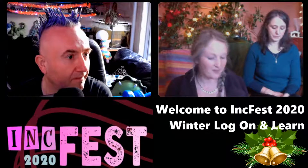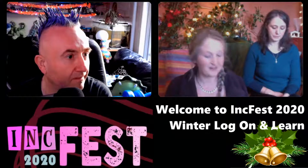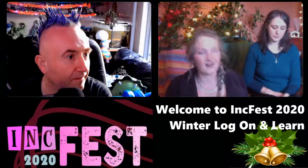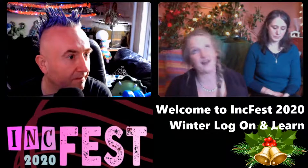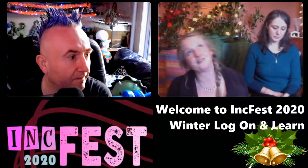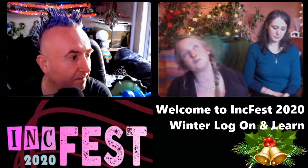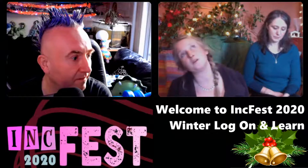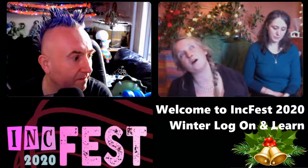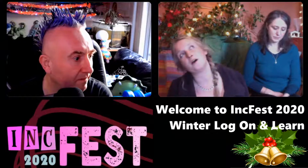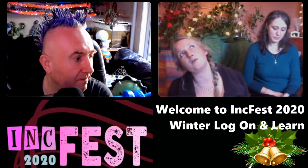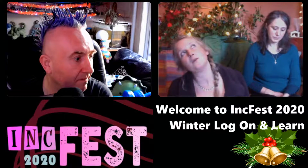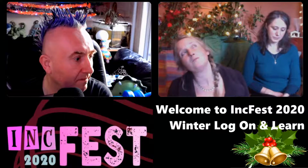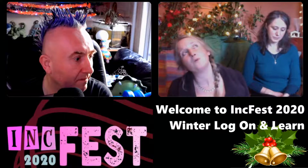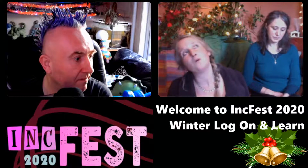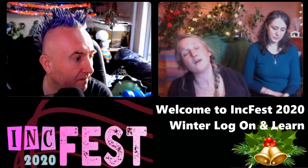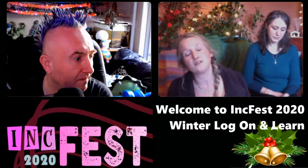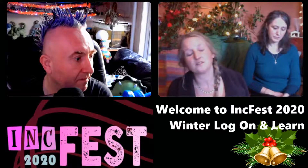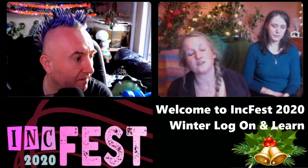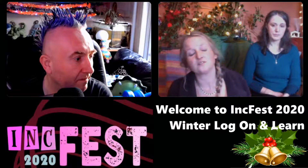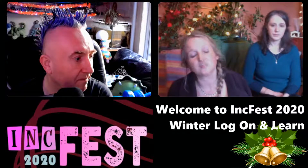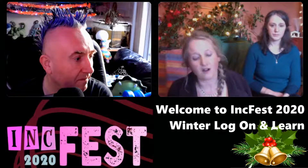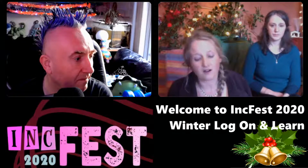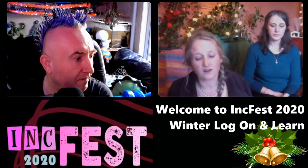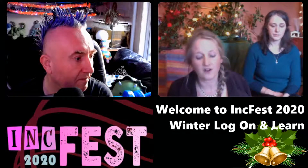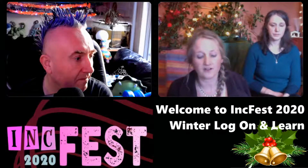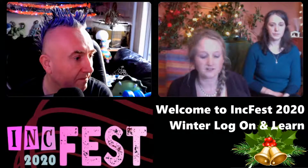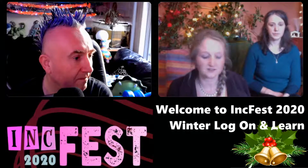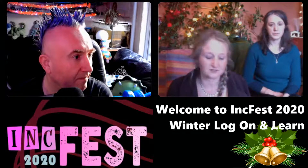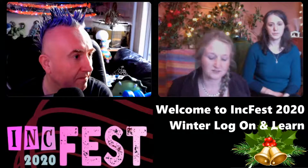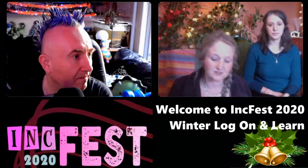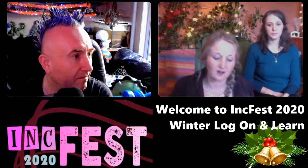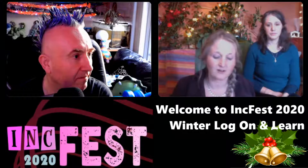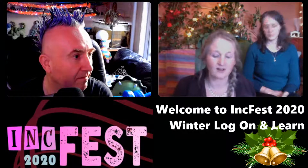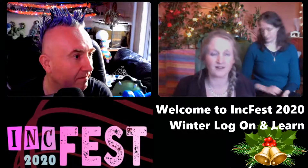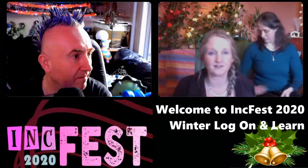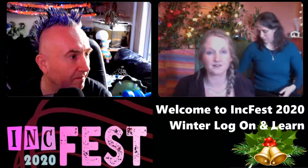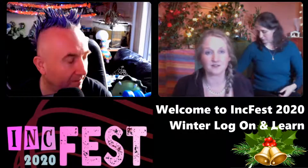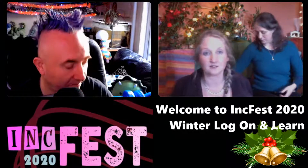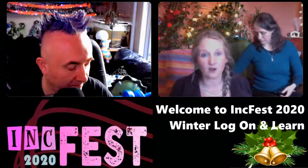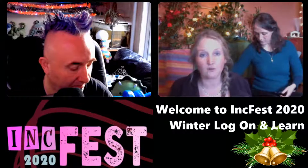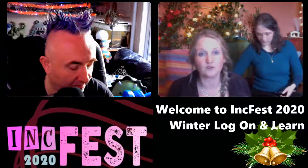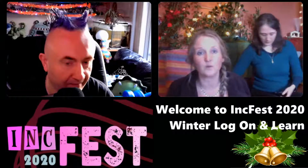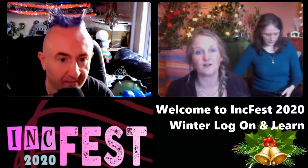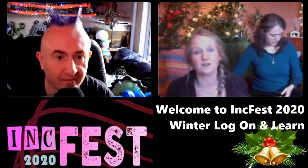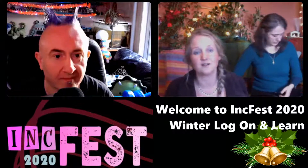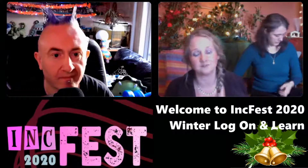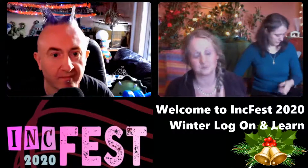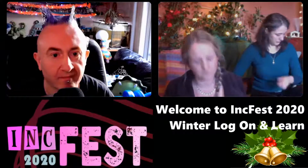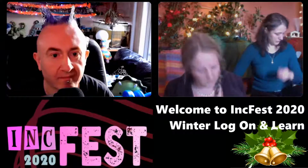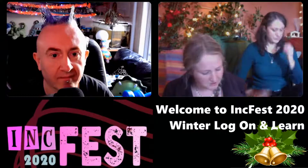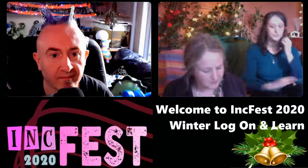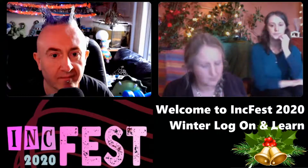yeah, and as we go more into those darker nights and starry nights and colder weather and frosty